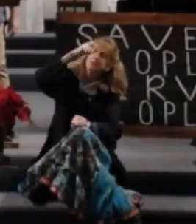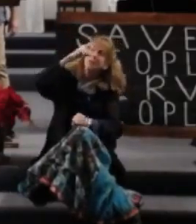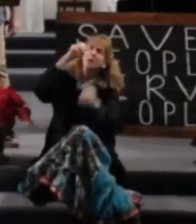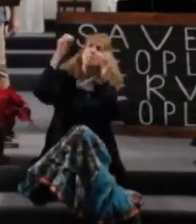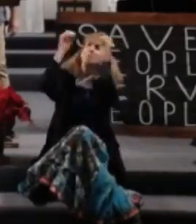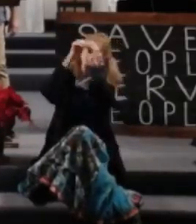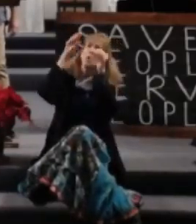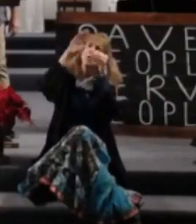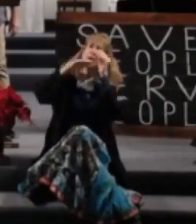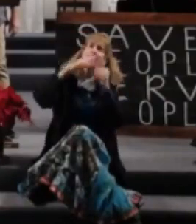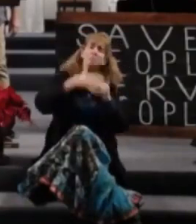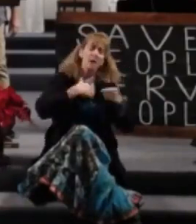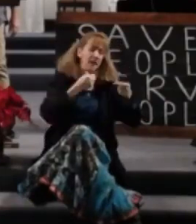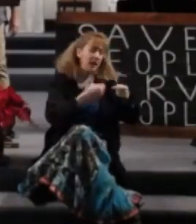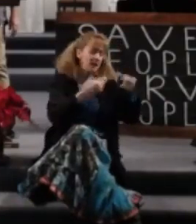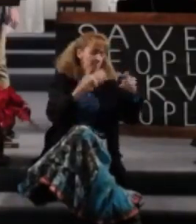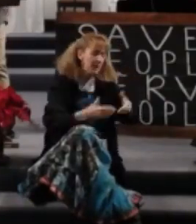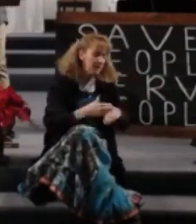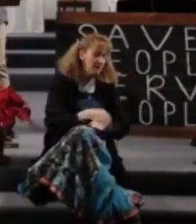enemies.